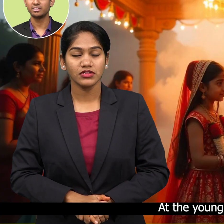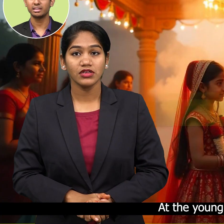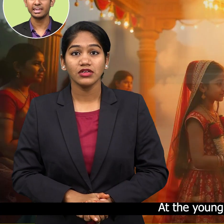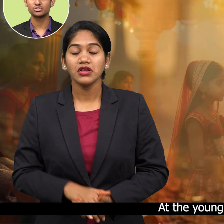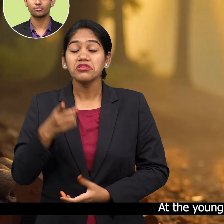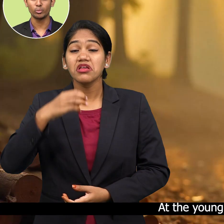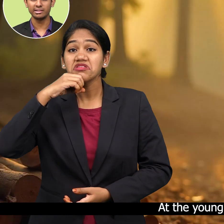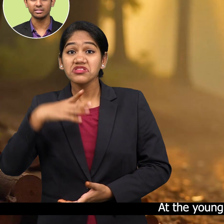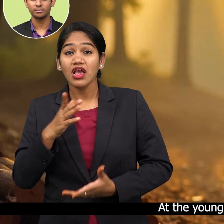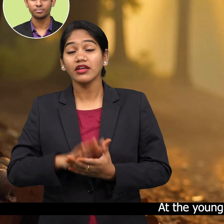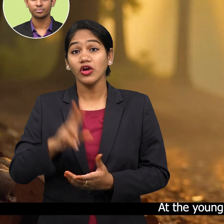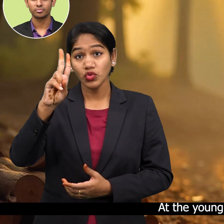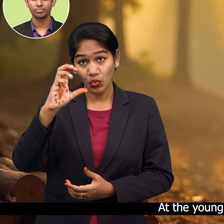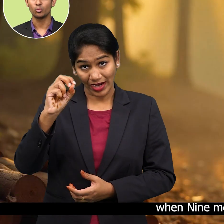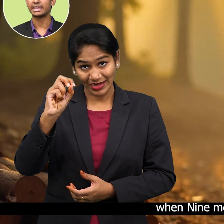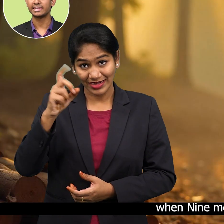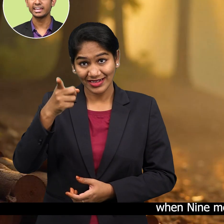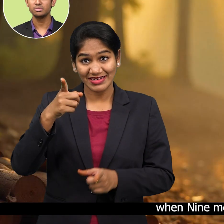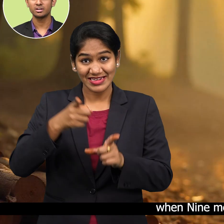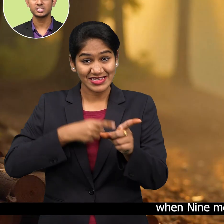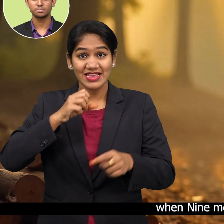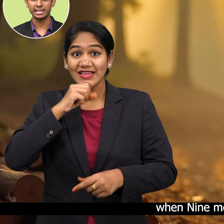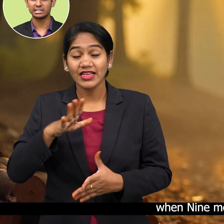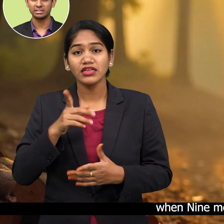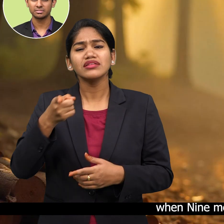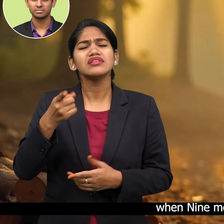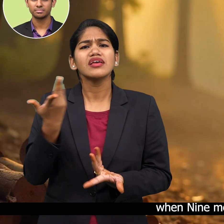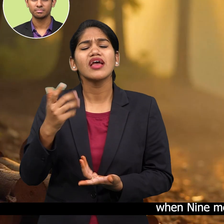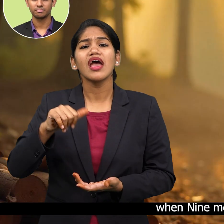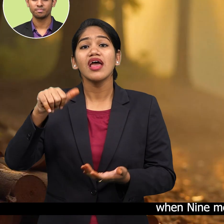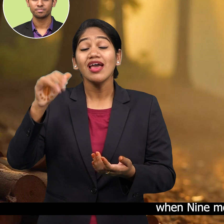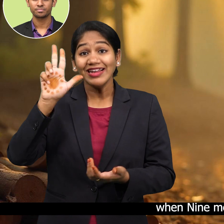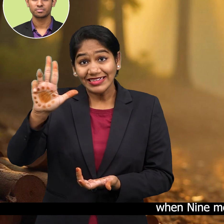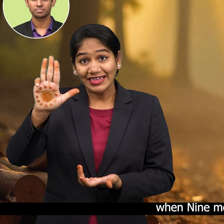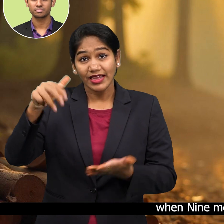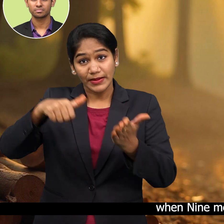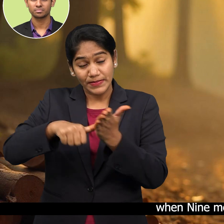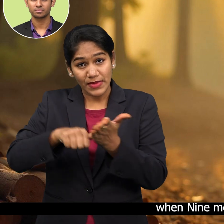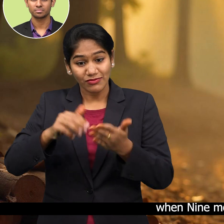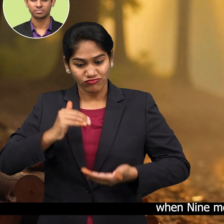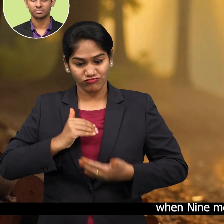At the young age of 20, when 9 months pregnant,